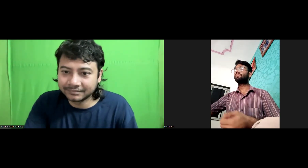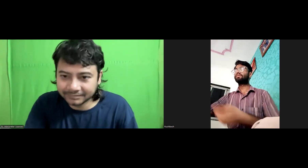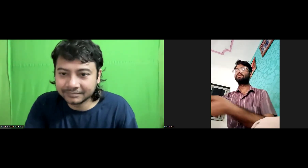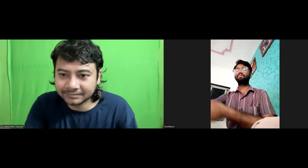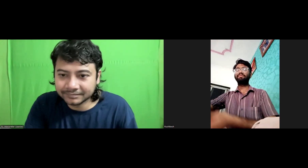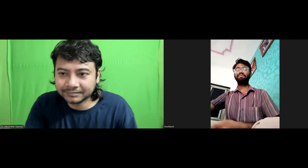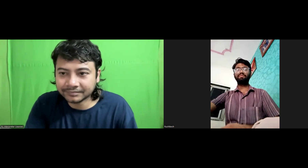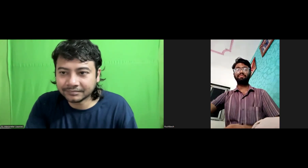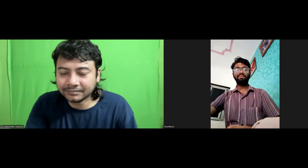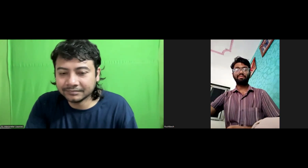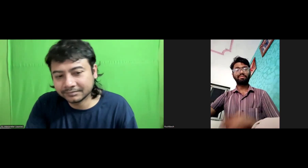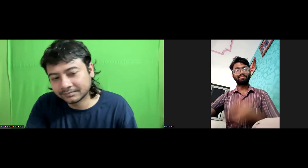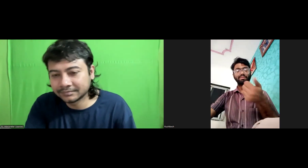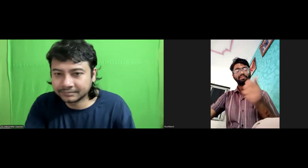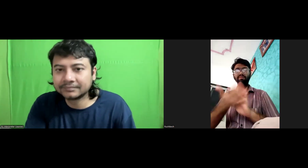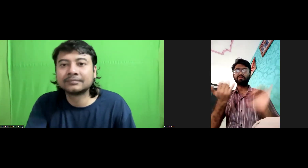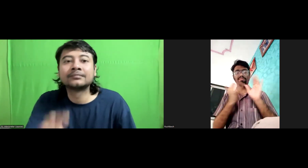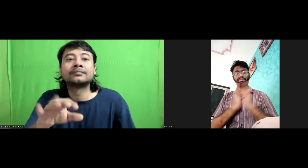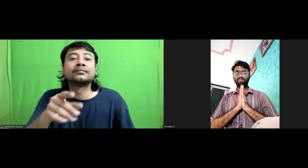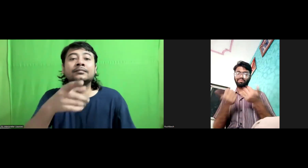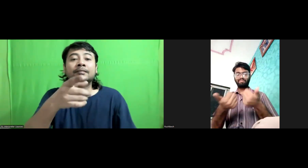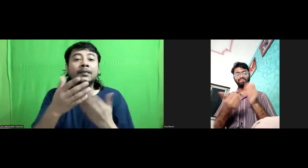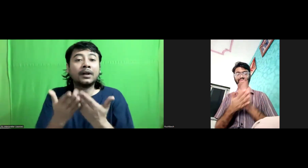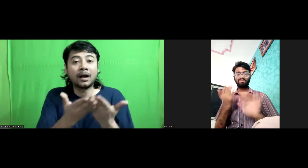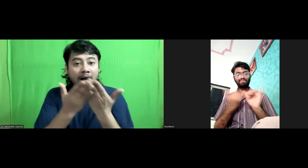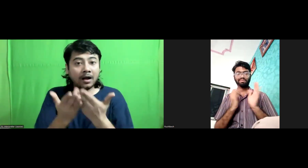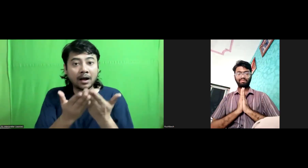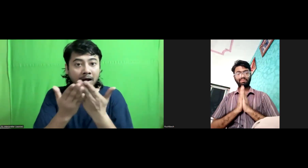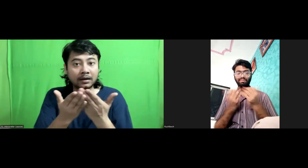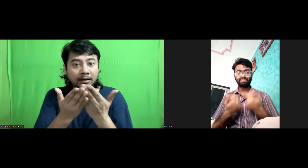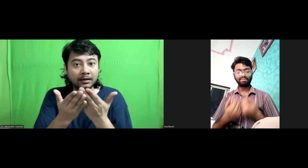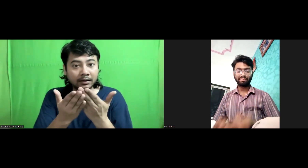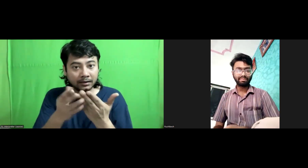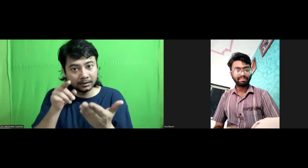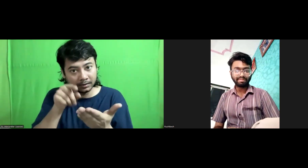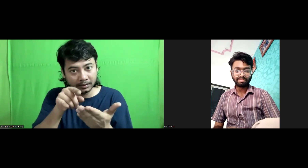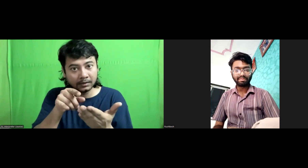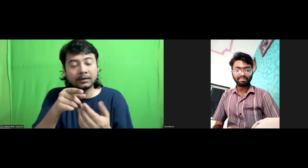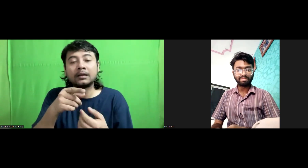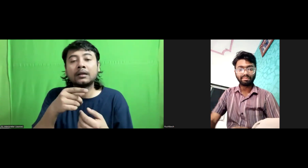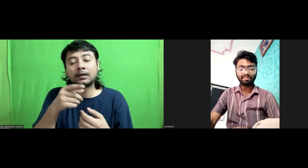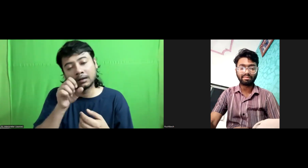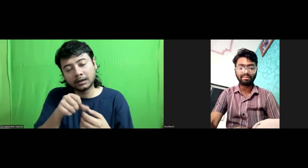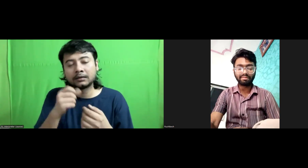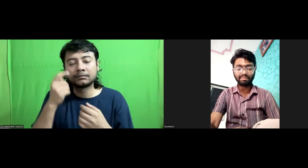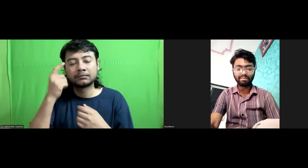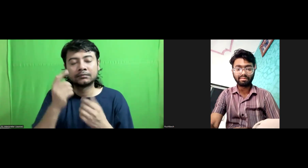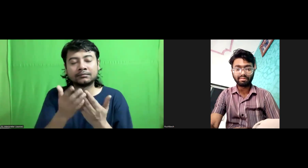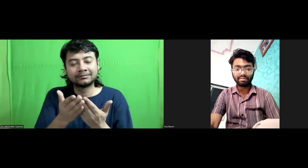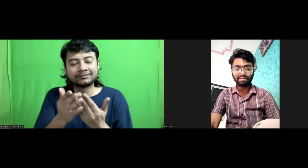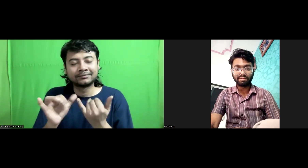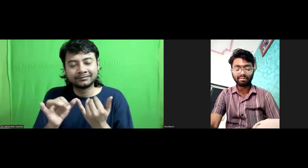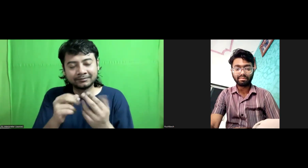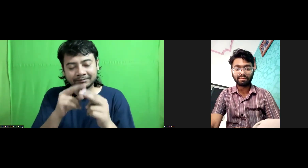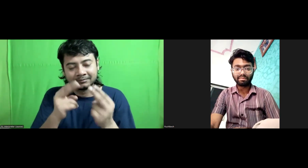Actually, you should, if you do aarti, you can pray for the people who have gone, for the lost, who have just died. When you're doing aarti, you